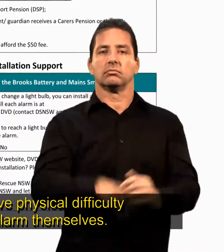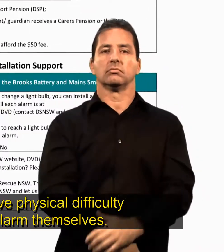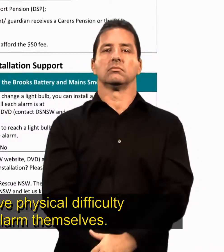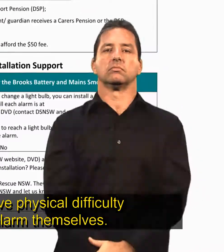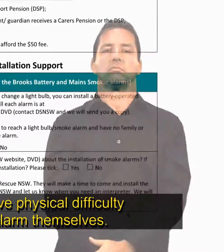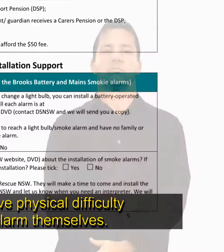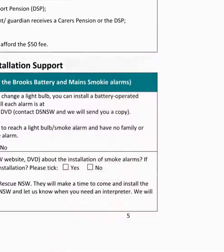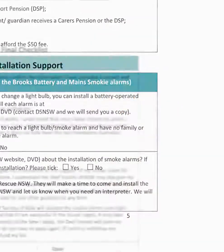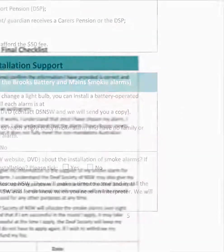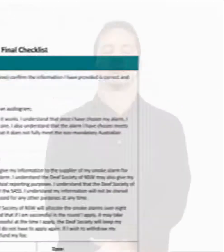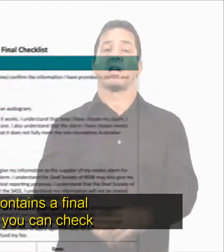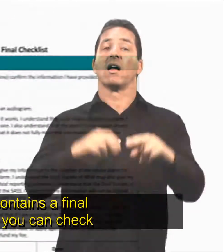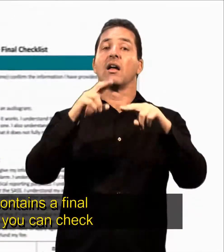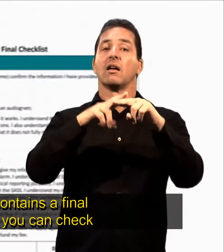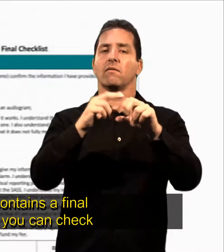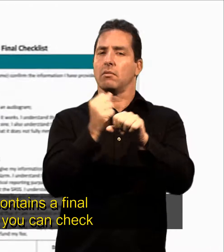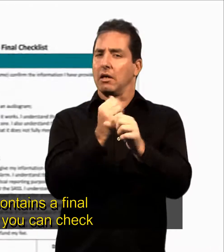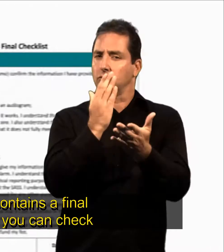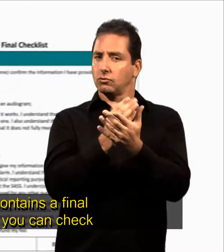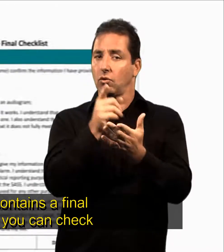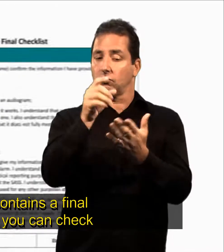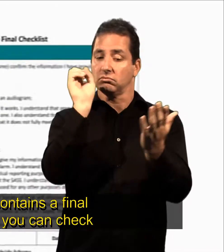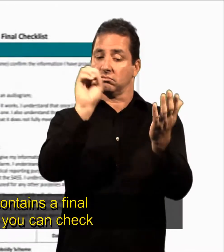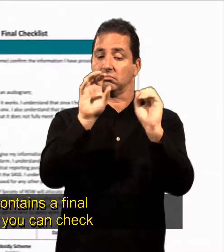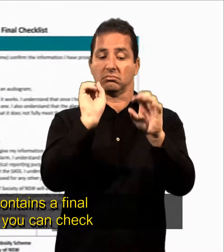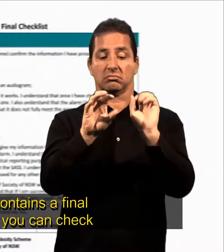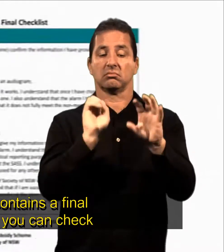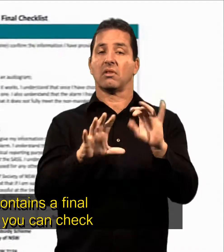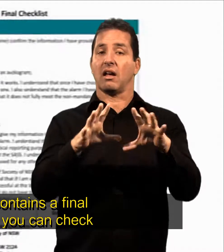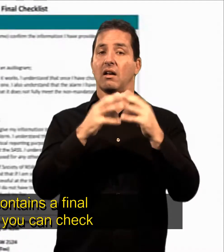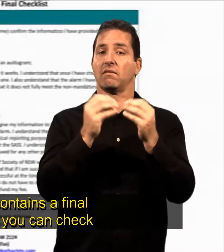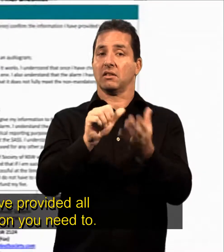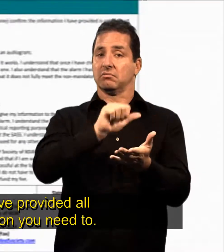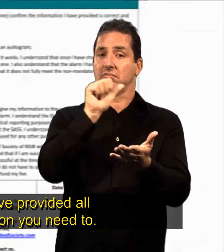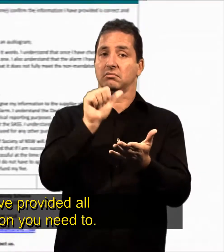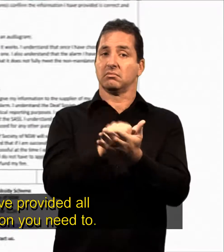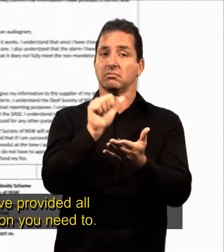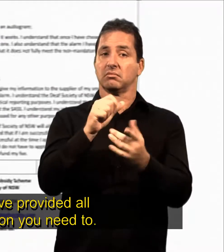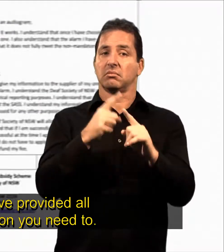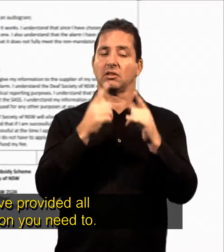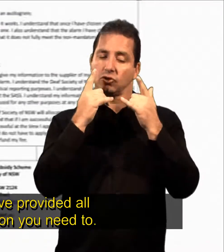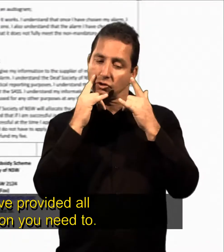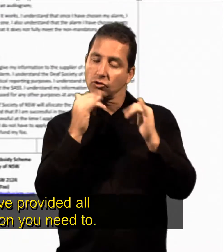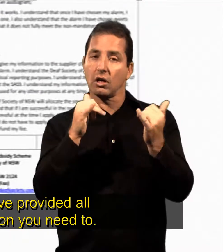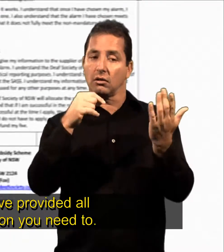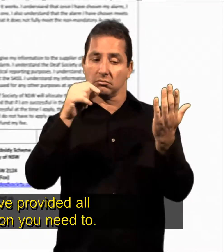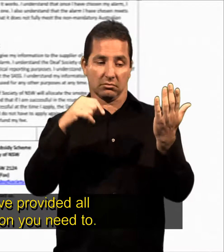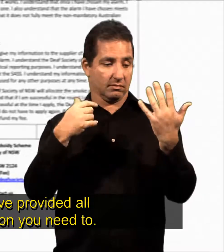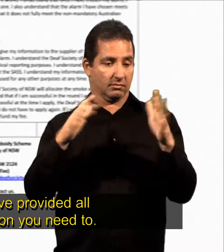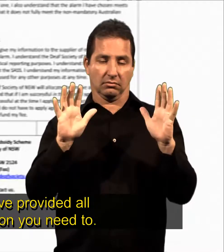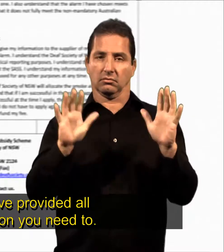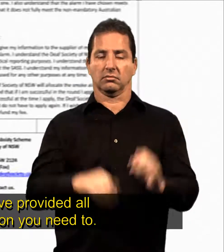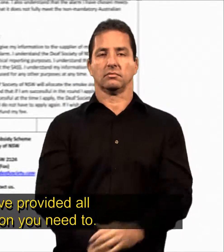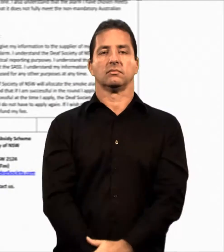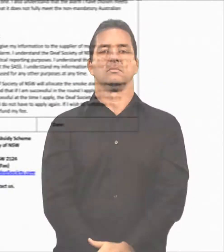themselves. Section F contains a final checklist so that you can check that you have provided all the information you need